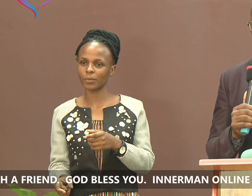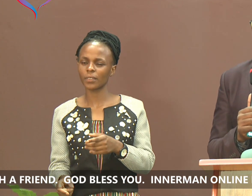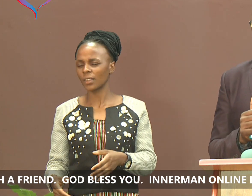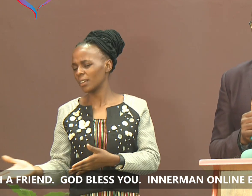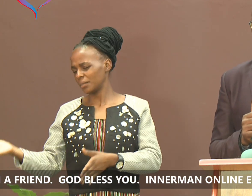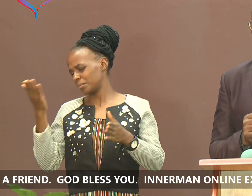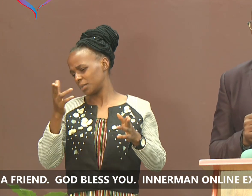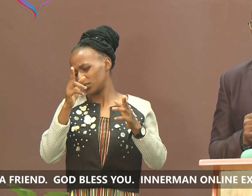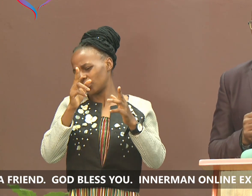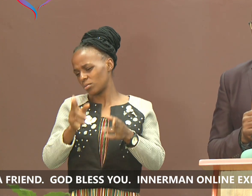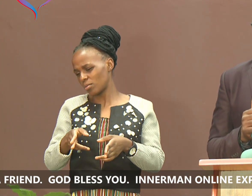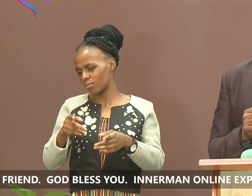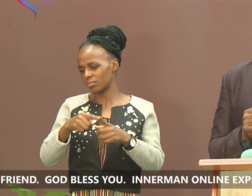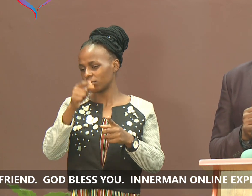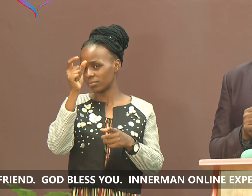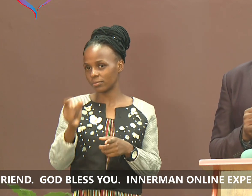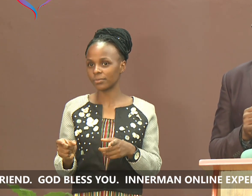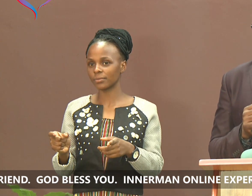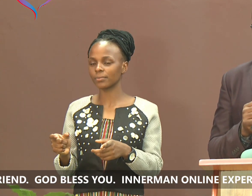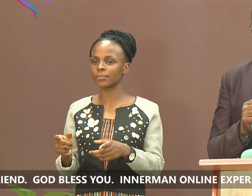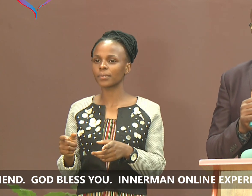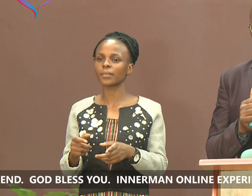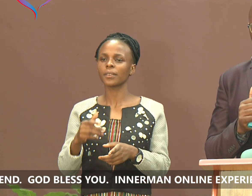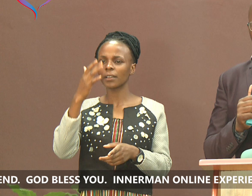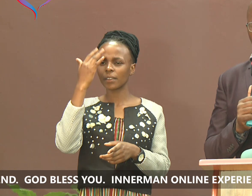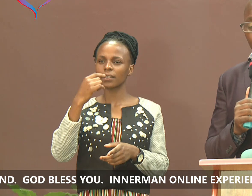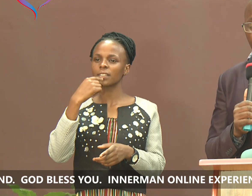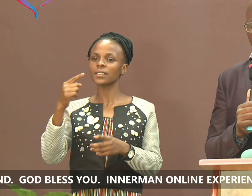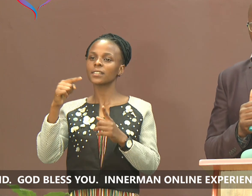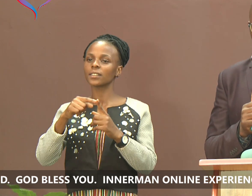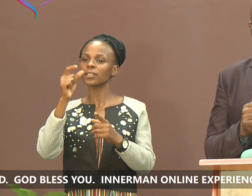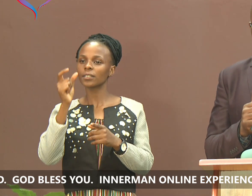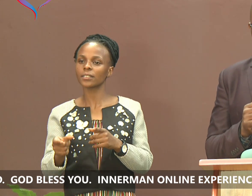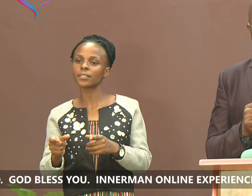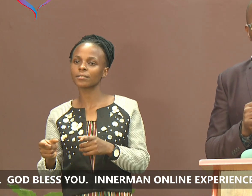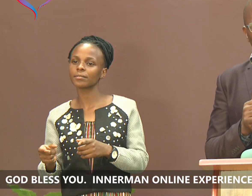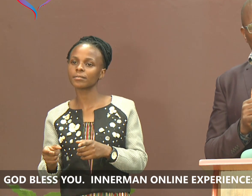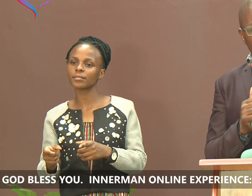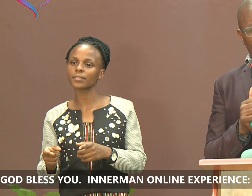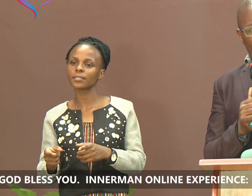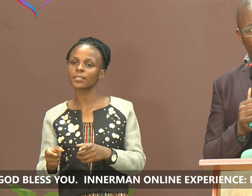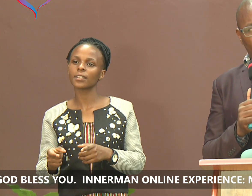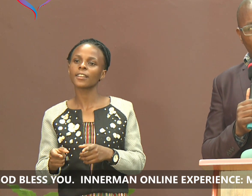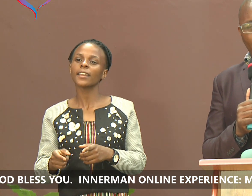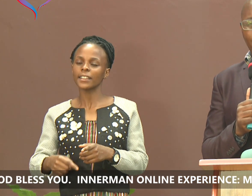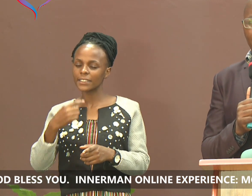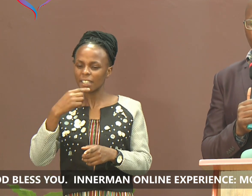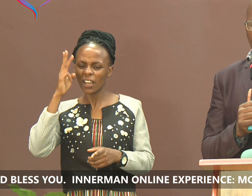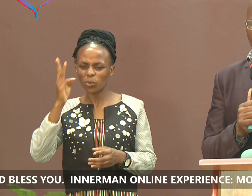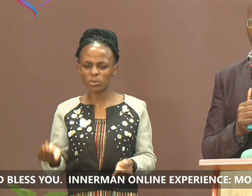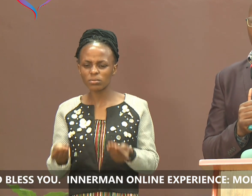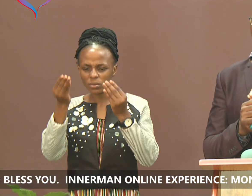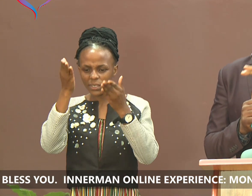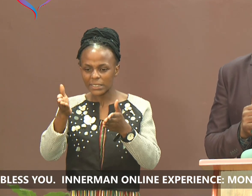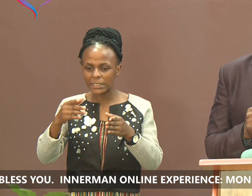to someone. Bulete subi. That's why you tell someone that I'm going to do this and this. You don't have them, but because they have trusted you and they